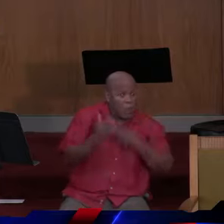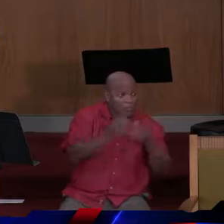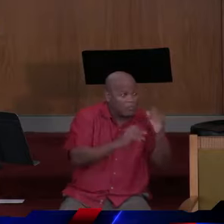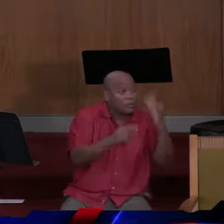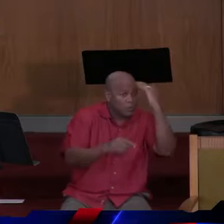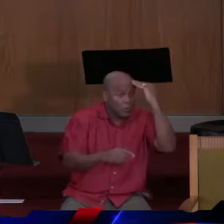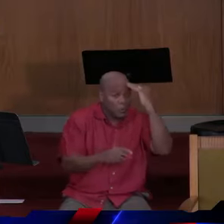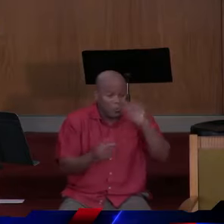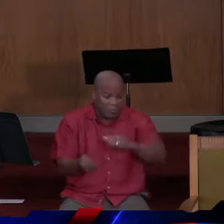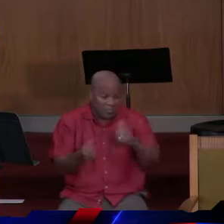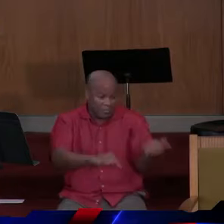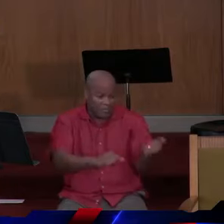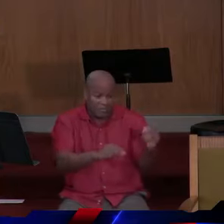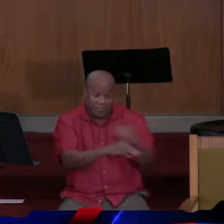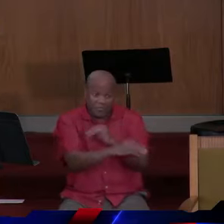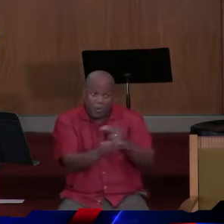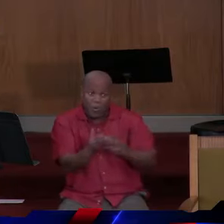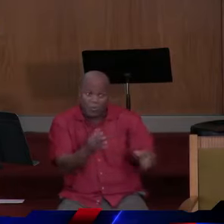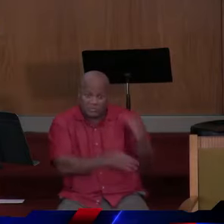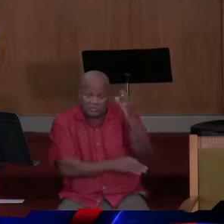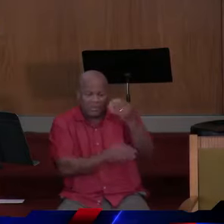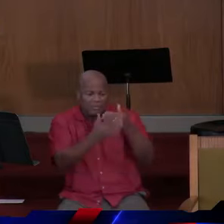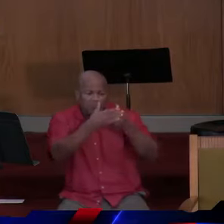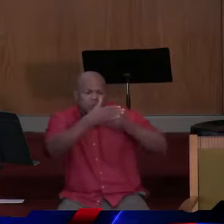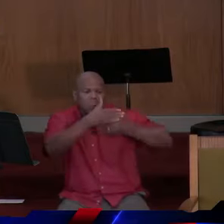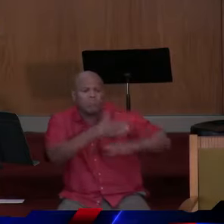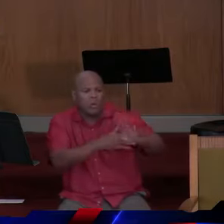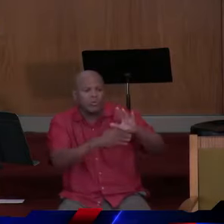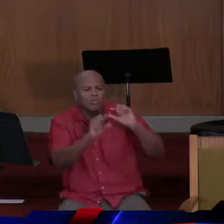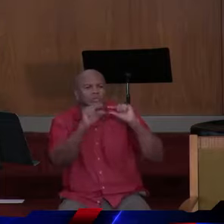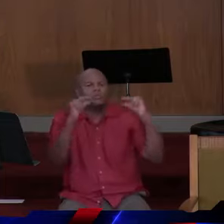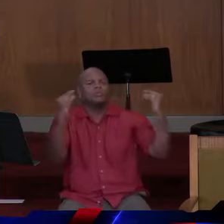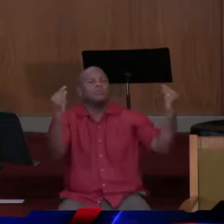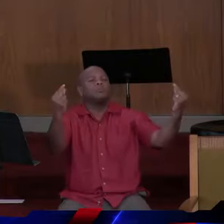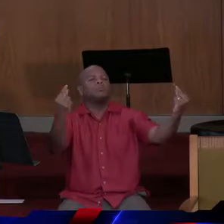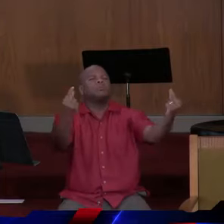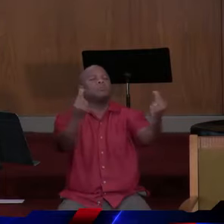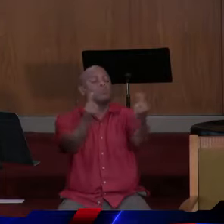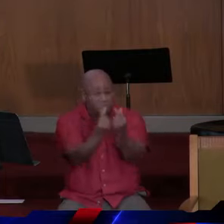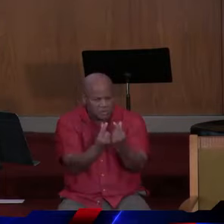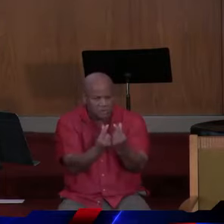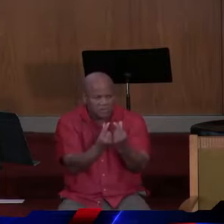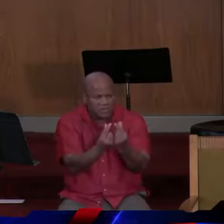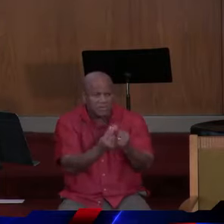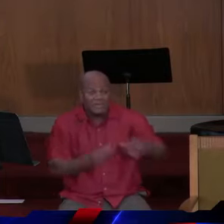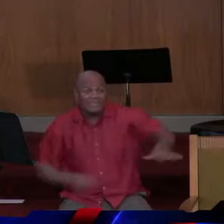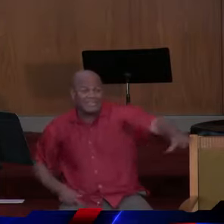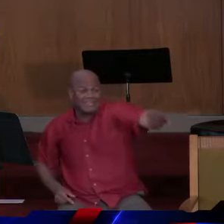the baptismal ministry of the Holy Ghost was born congregationally.